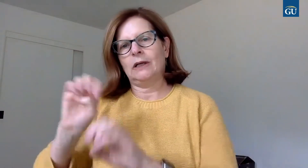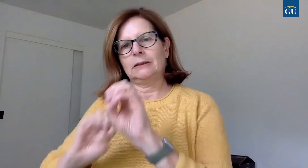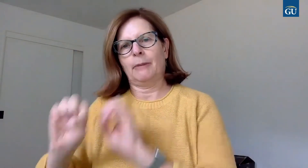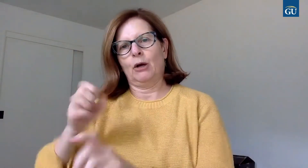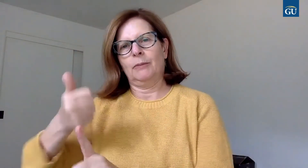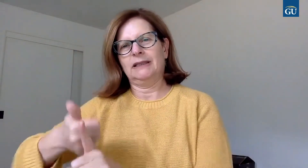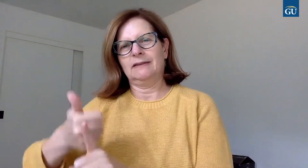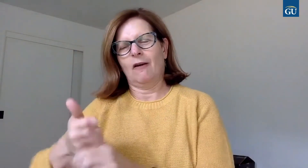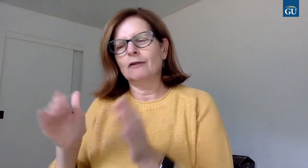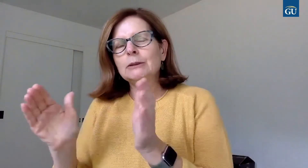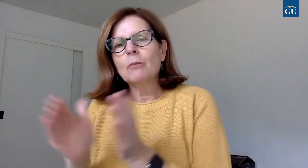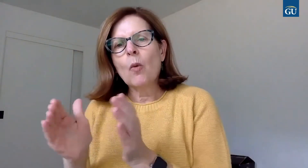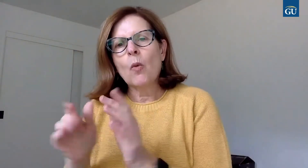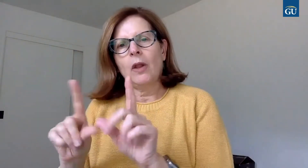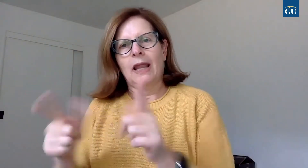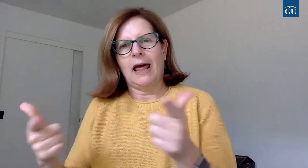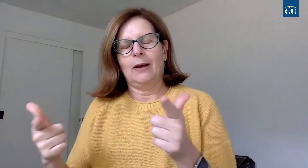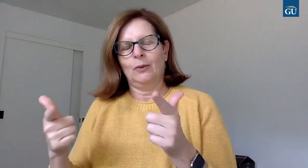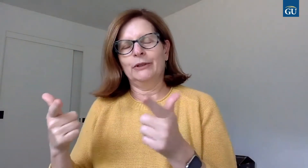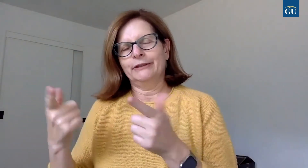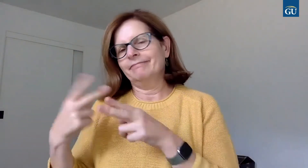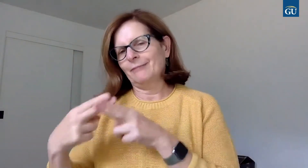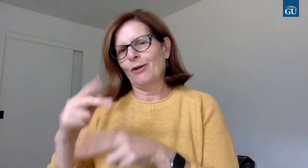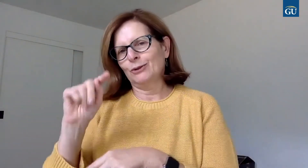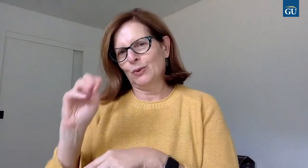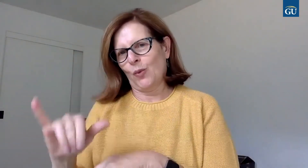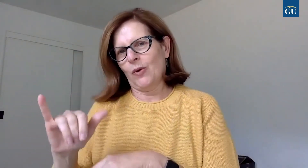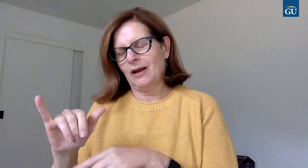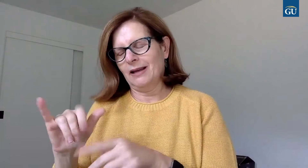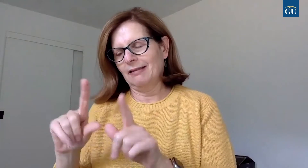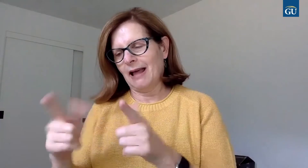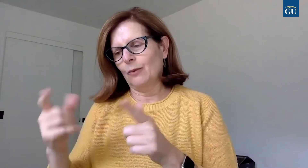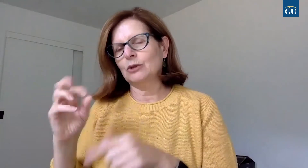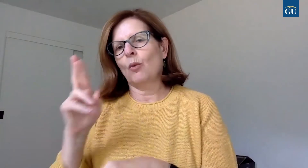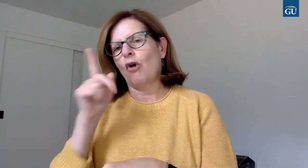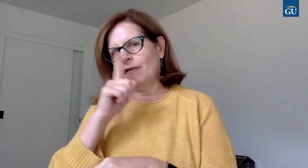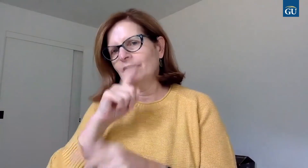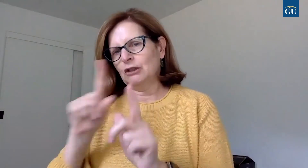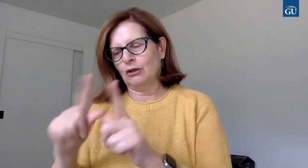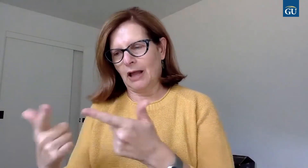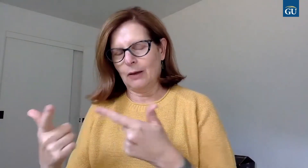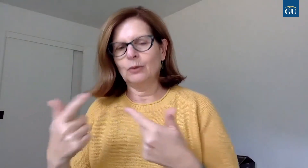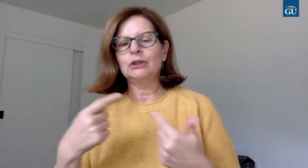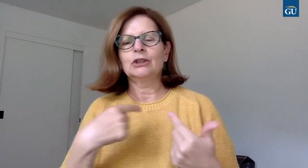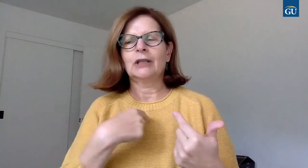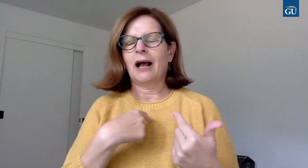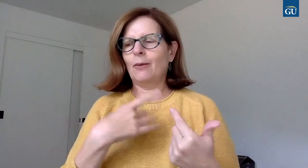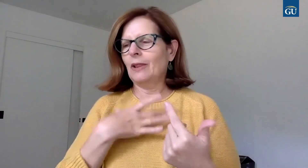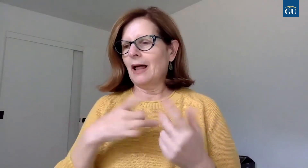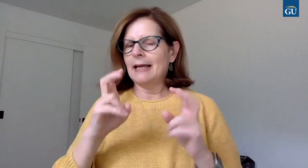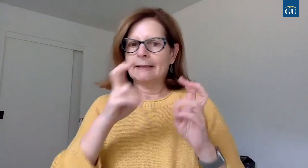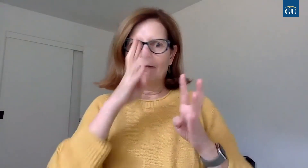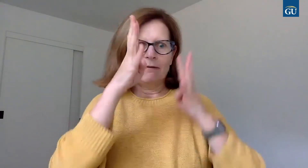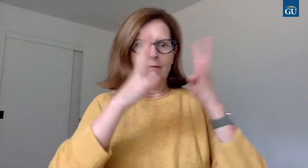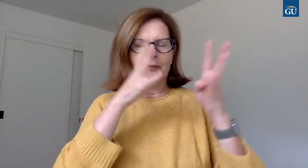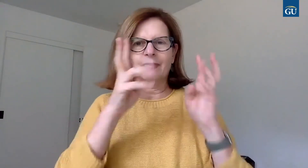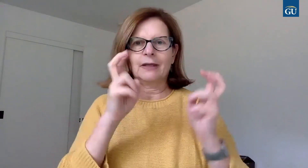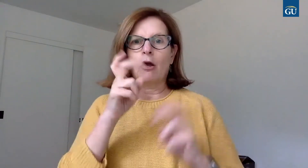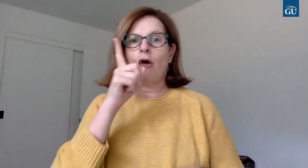languages created specifically for experimental purposes. These small languages are toy languages or